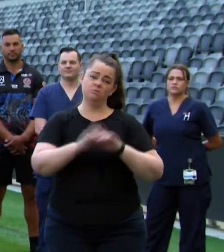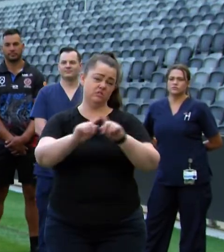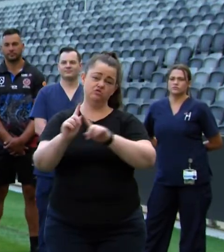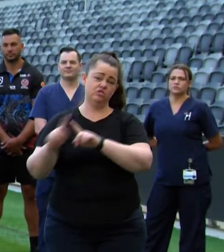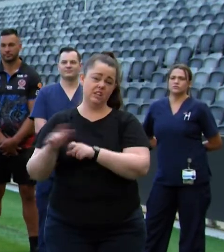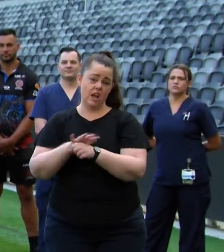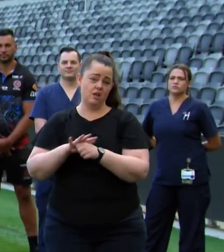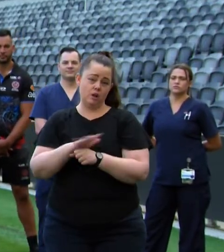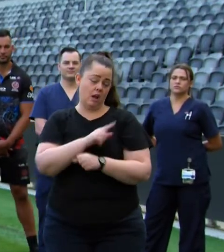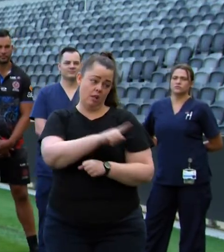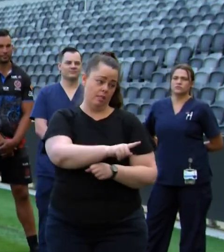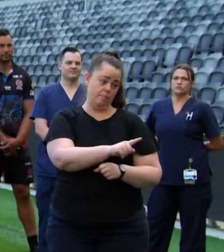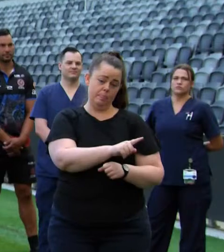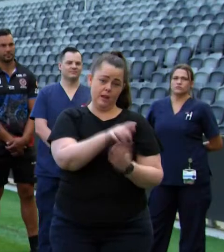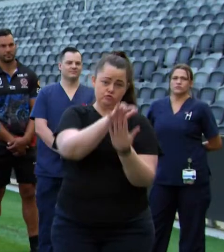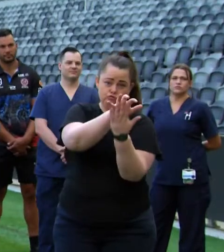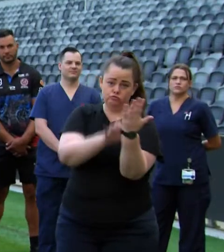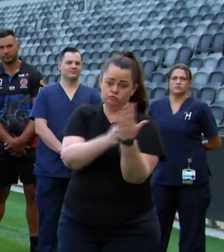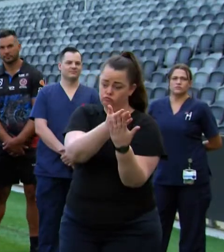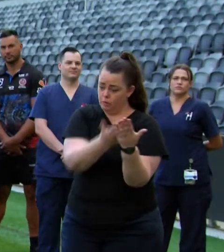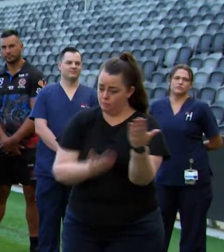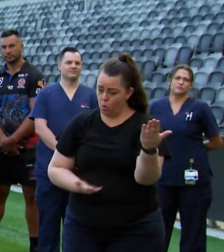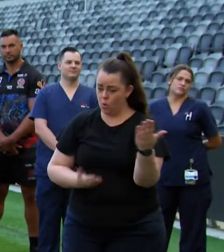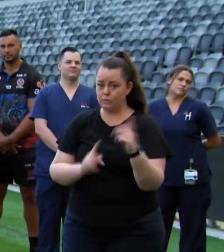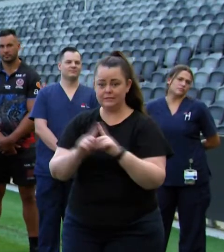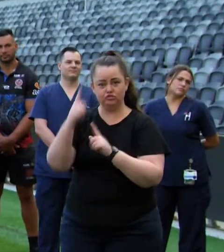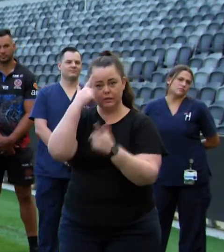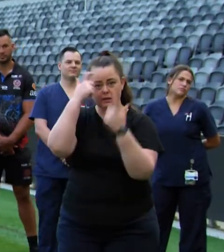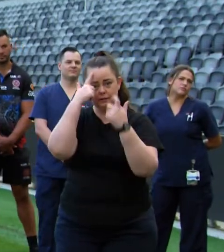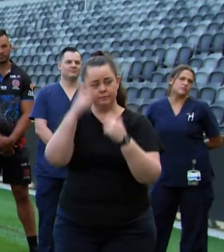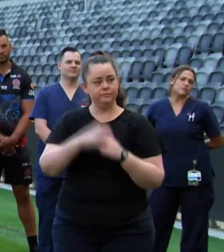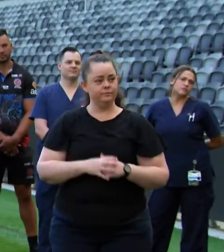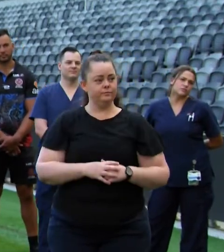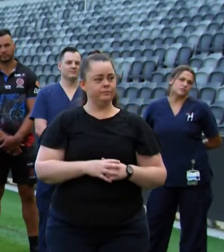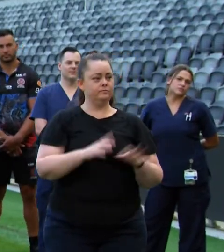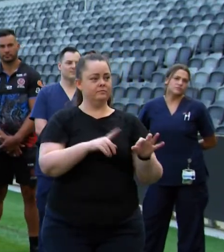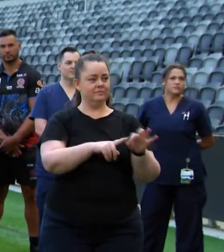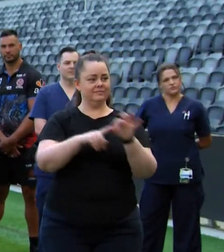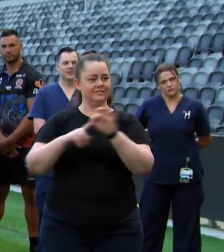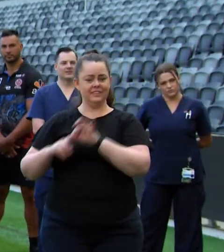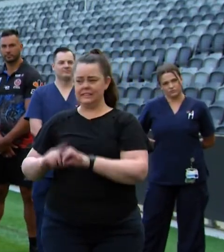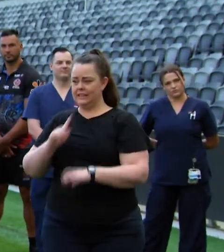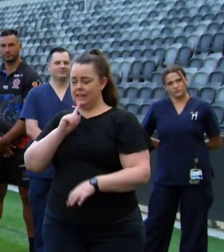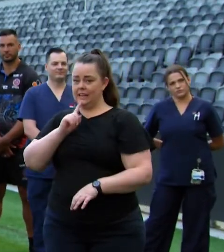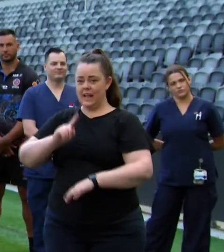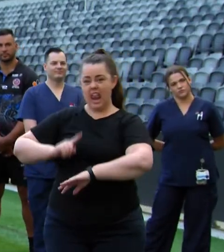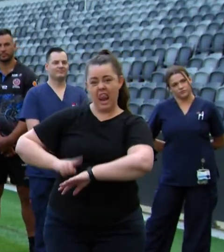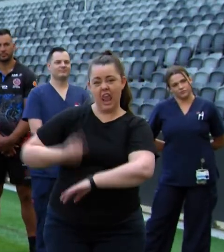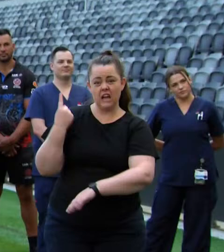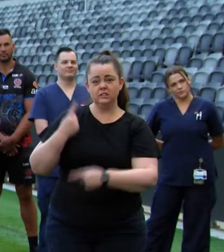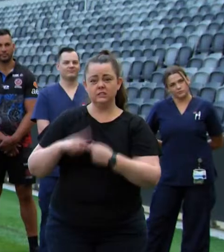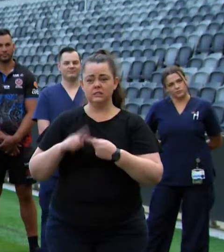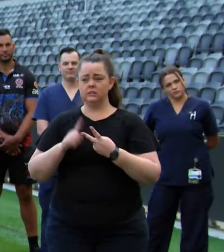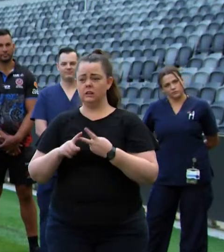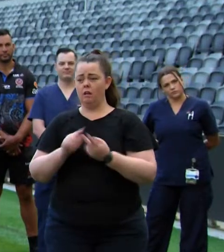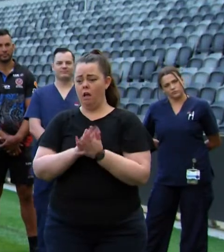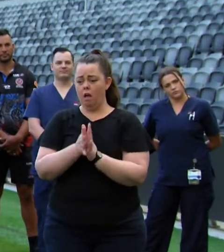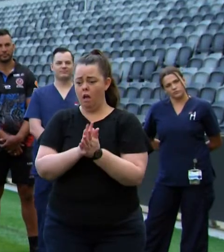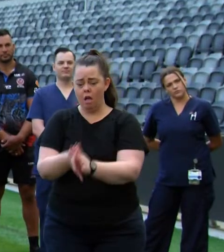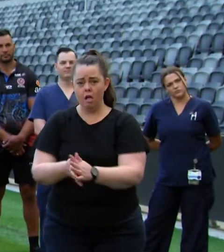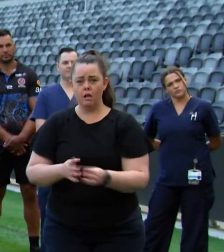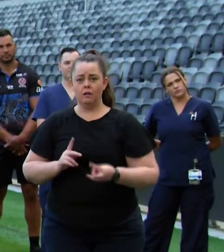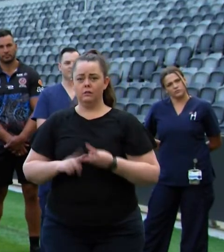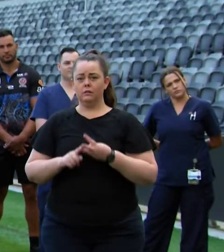on board and adopted. And that's what my expectation would be. Premier, if you describe it as late, unsophisticated, inaccurate forecasting treasury, this is all while you were the